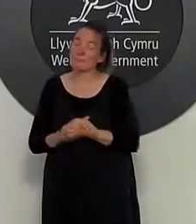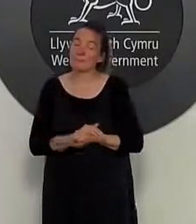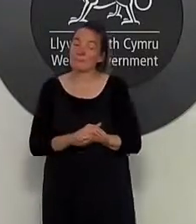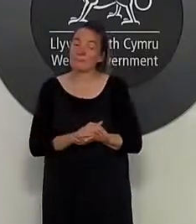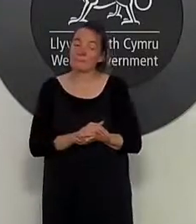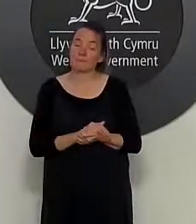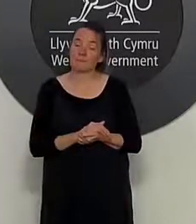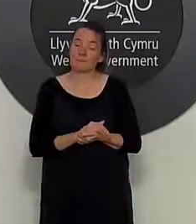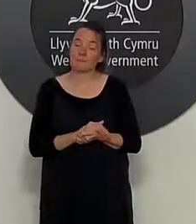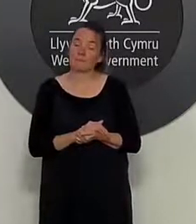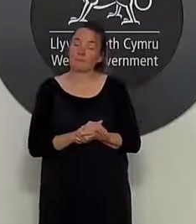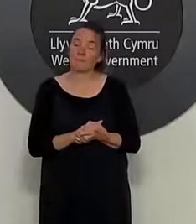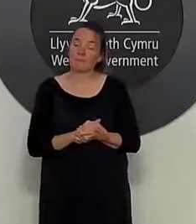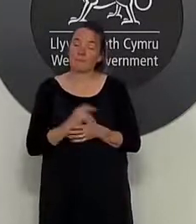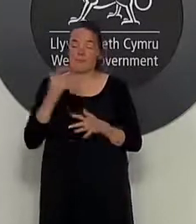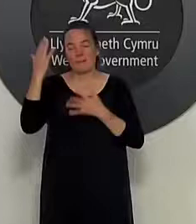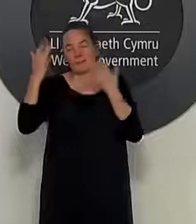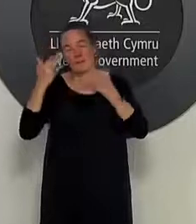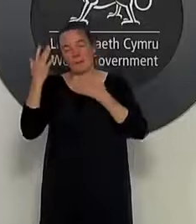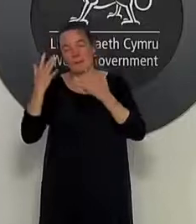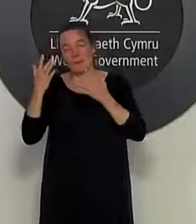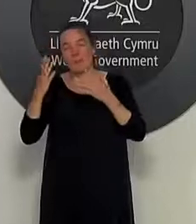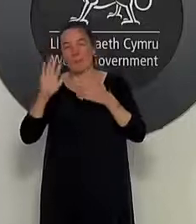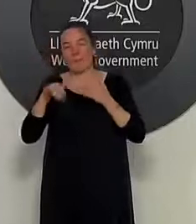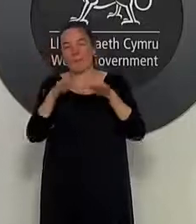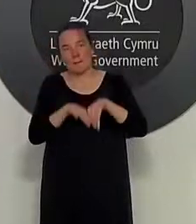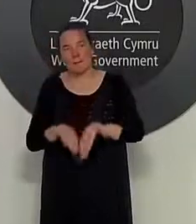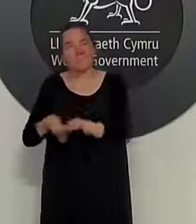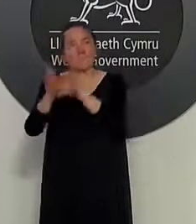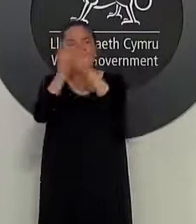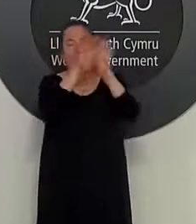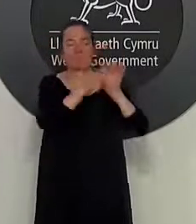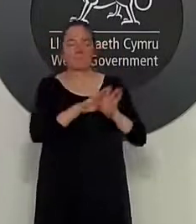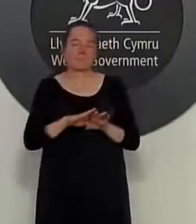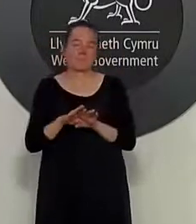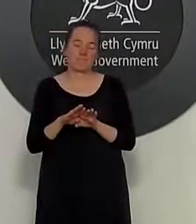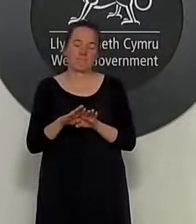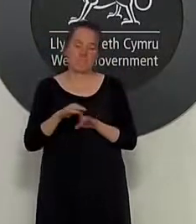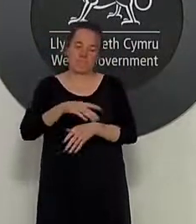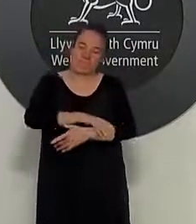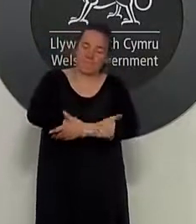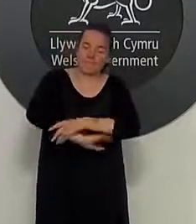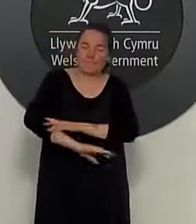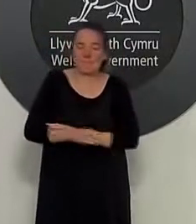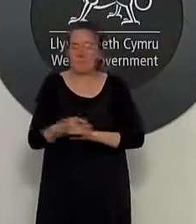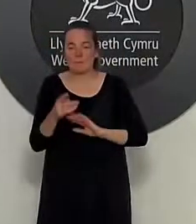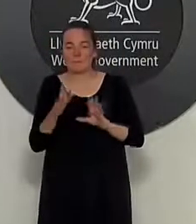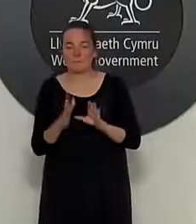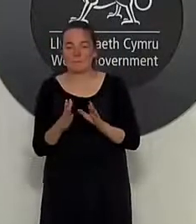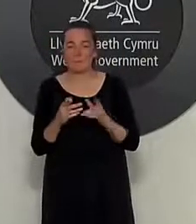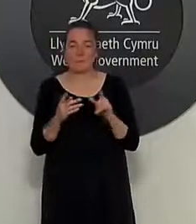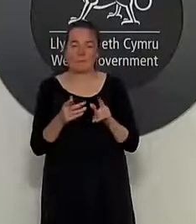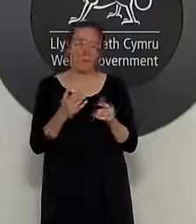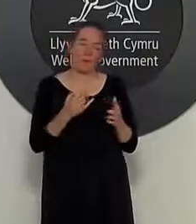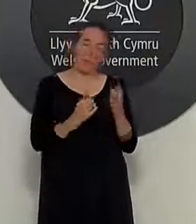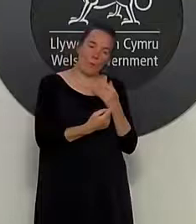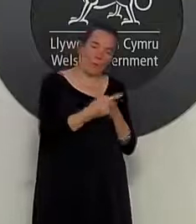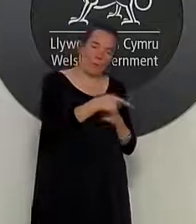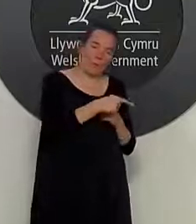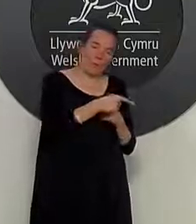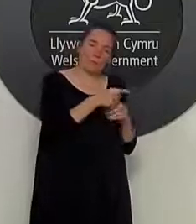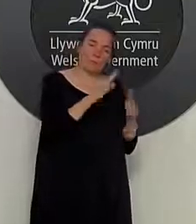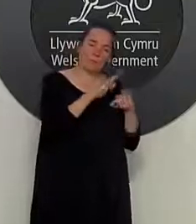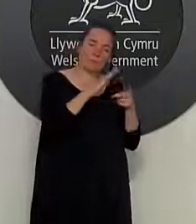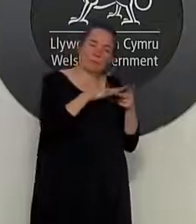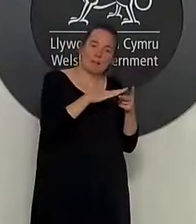we respond nationally, not just in communities that are facing the crisis of second homes.